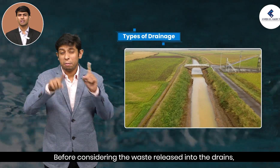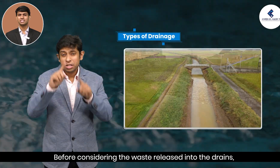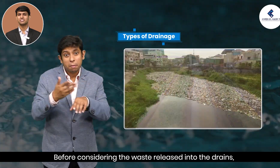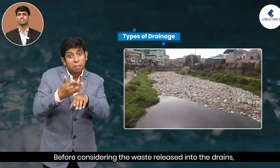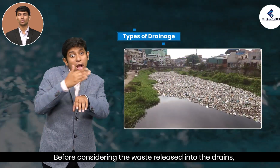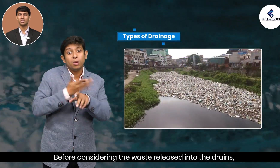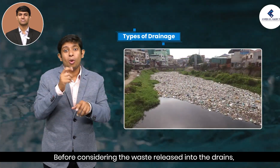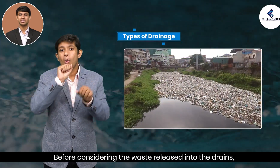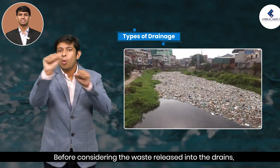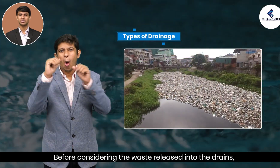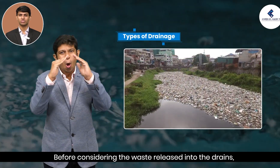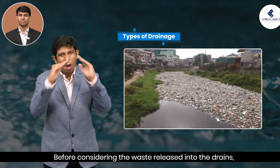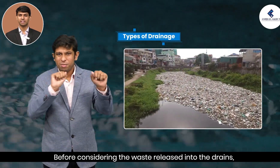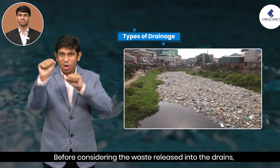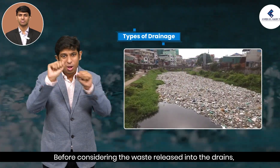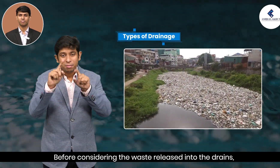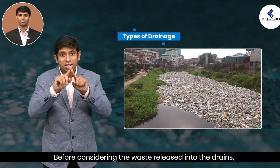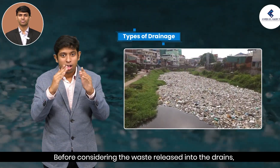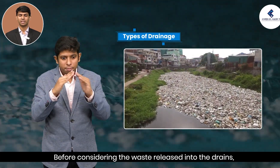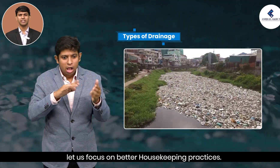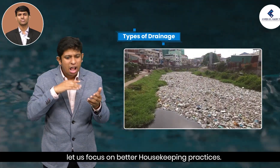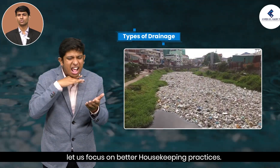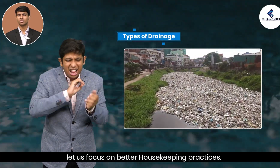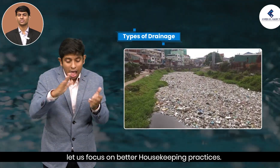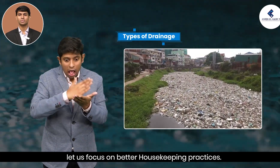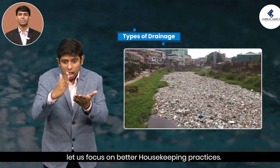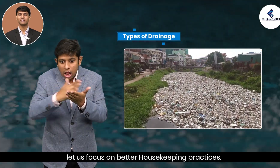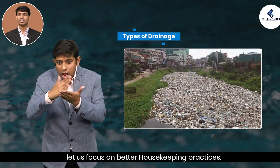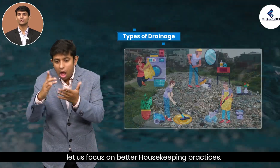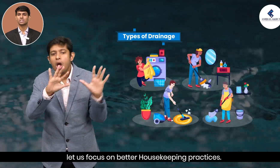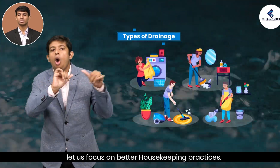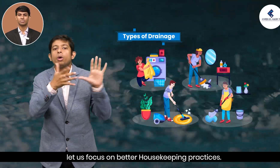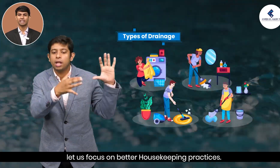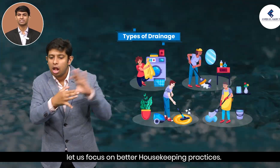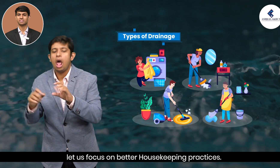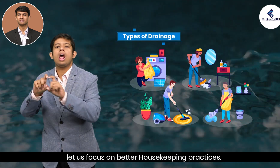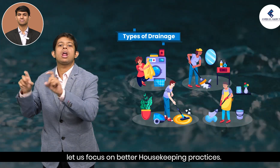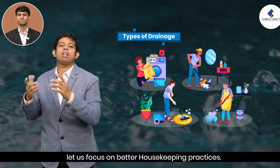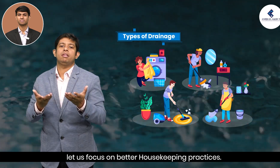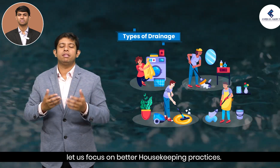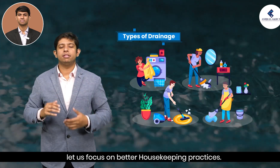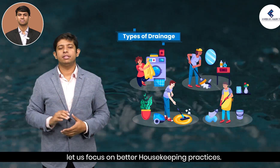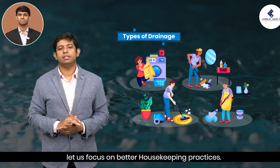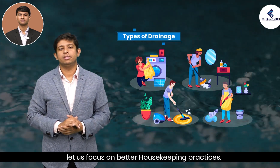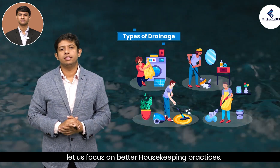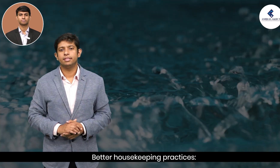Before considering the waste released into the drains, let us focus on better housekeeping practices.